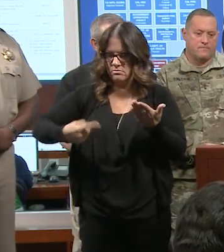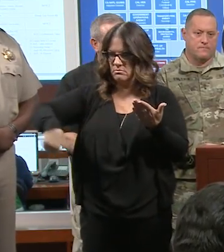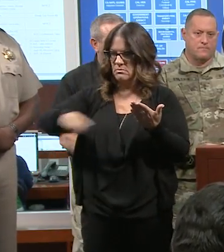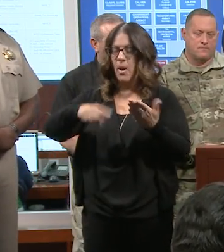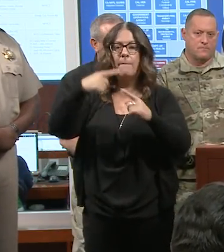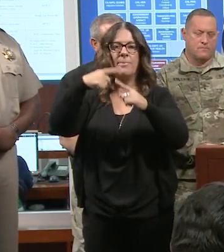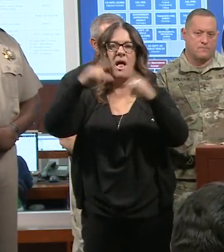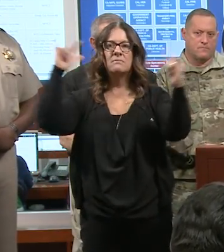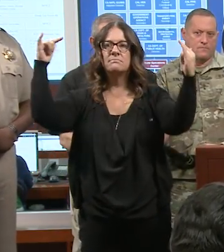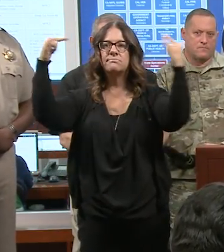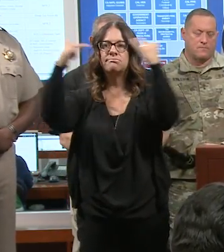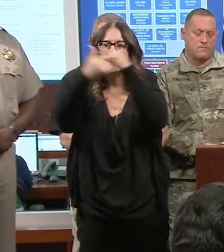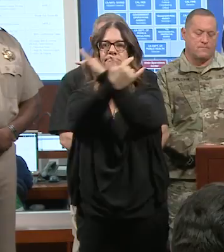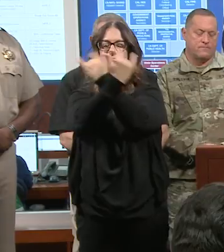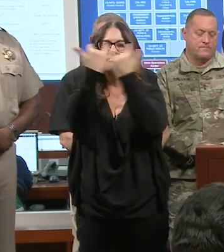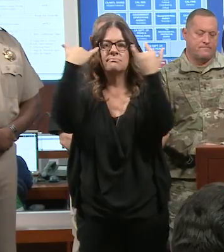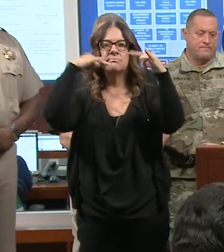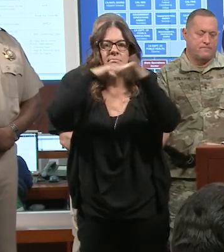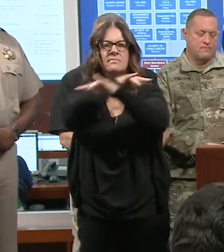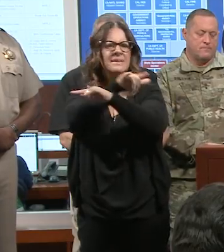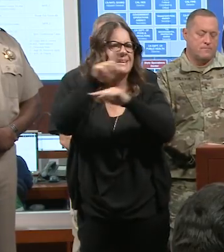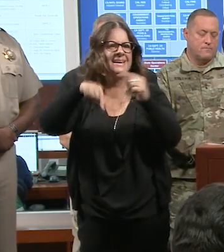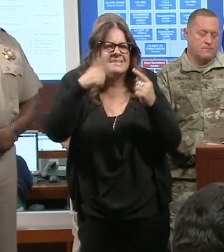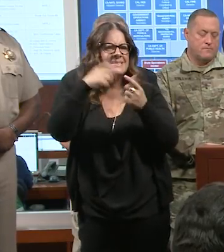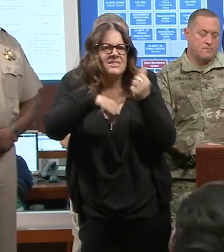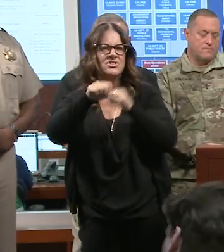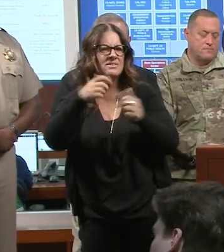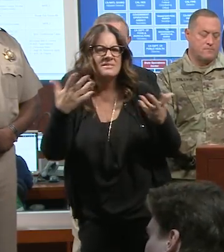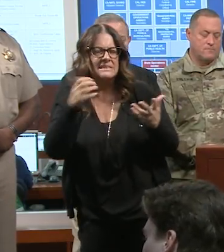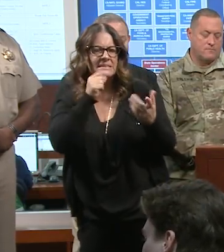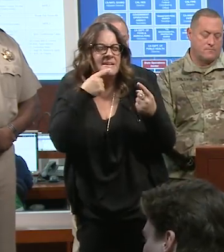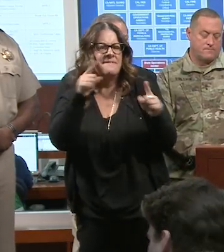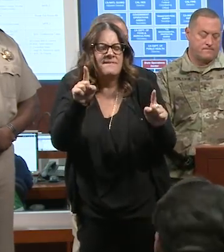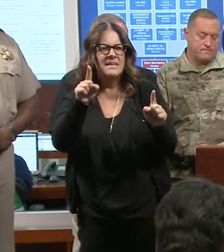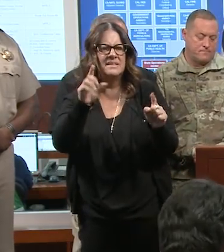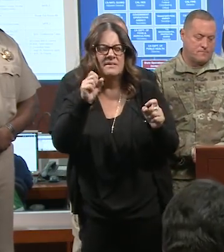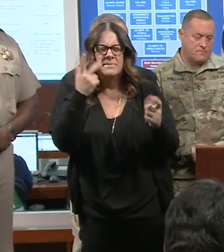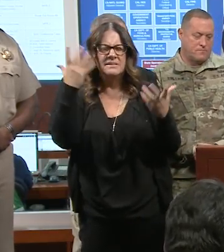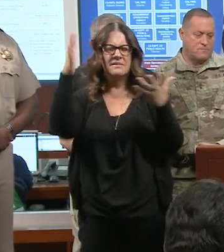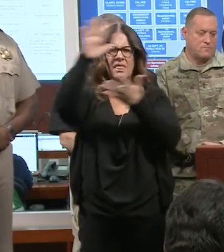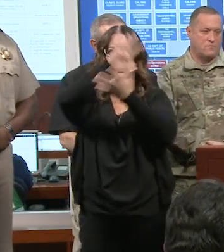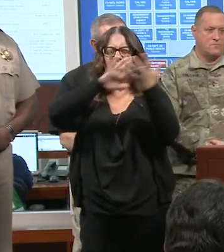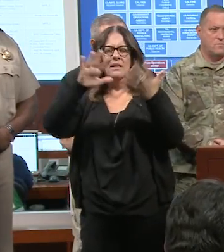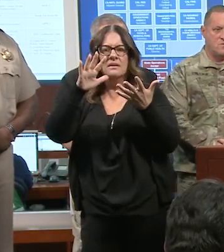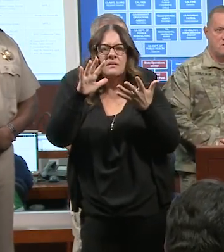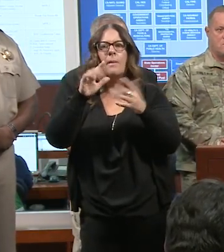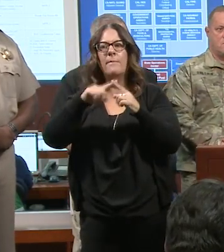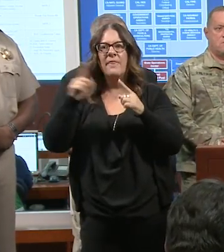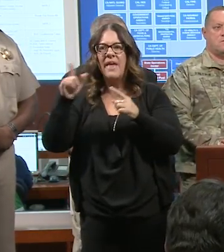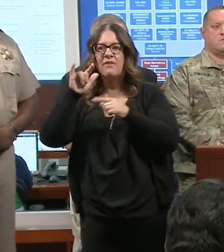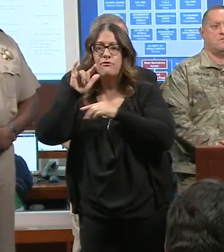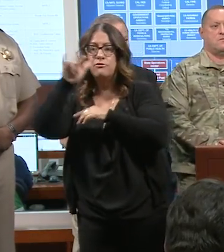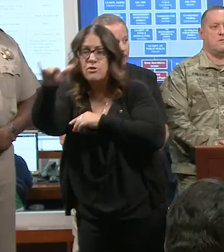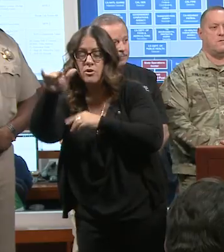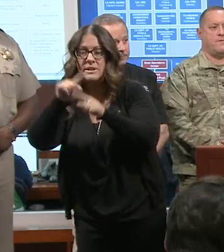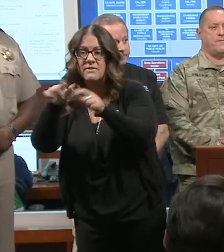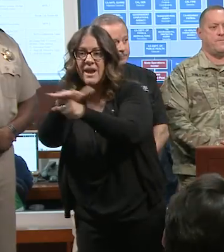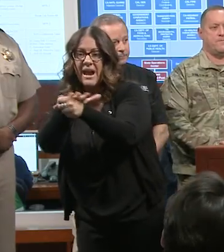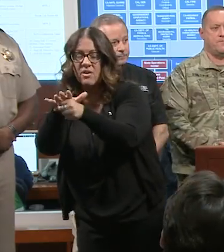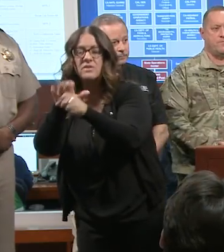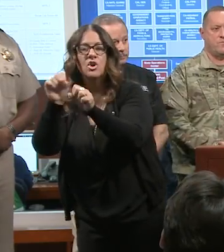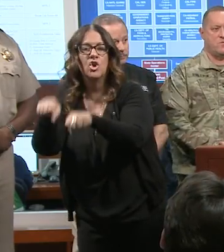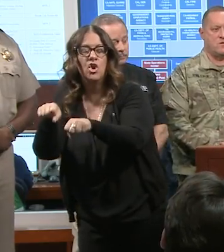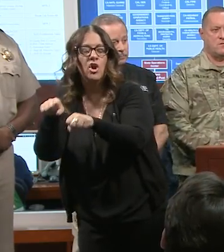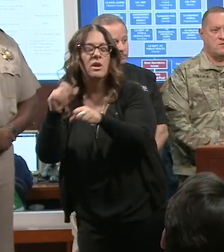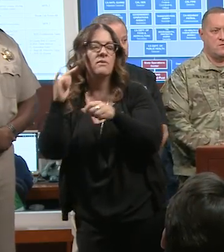flying in the air. Ineffective, couldn't work, and so they couldn't work in many areas. They still flew where they could. Today, a very different